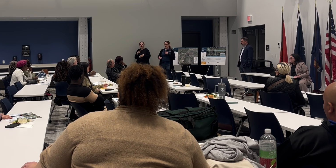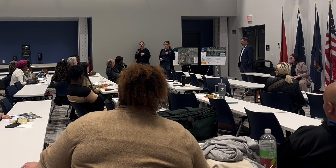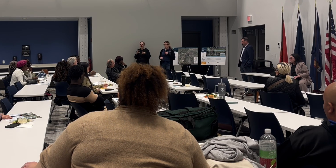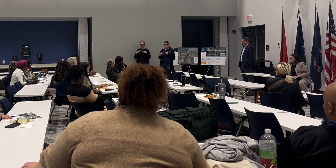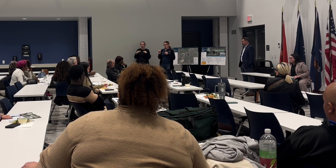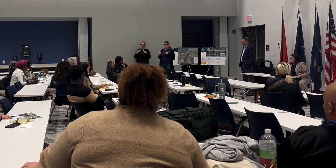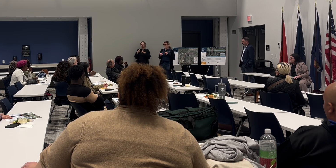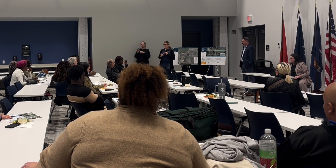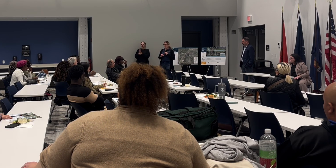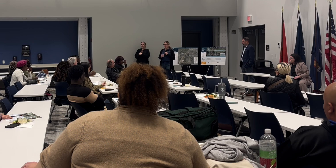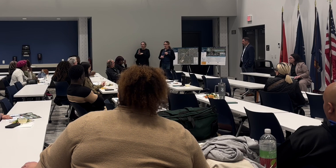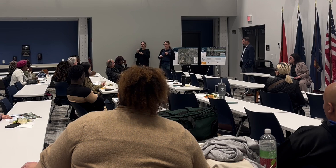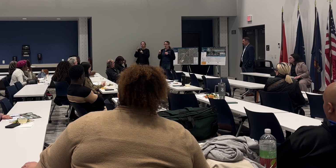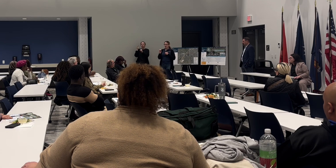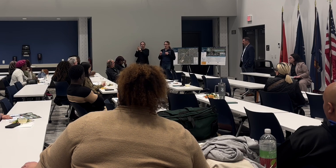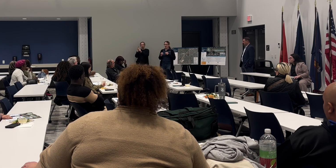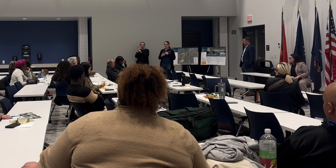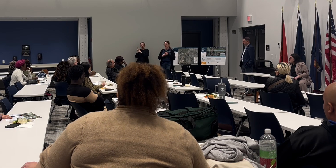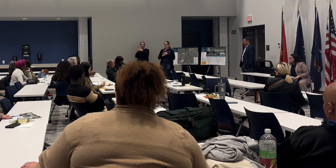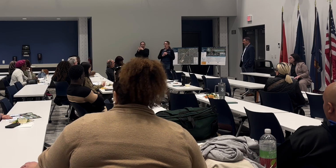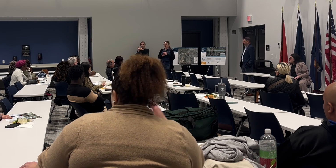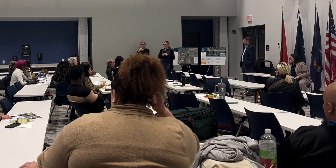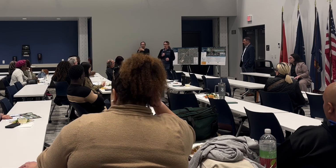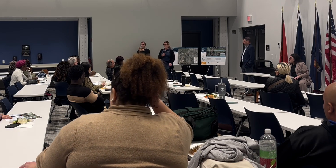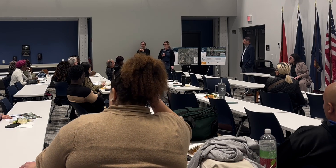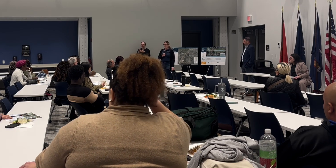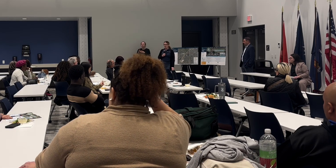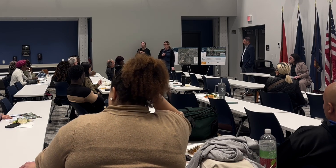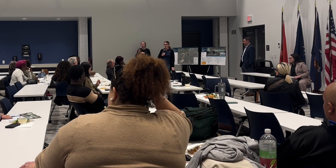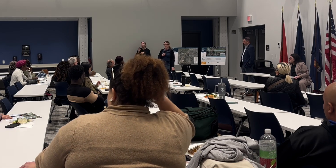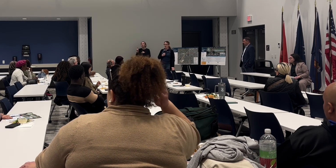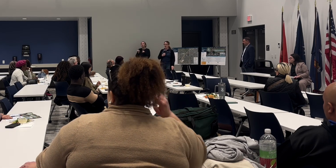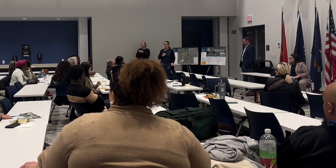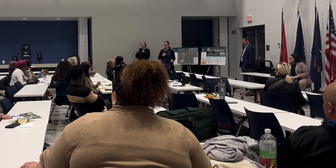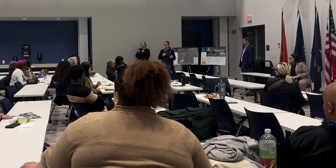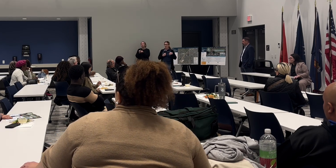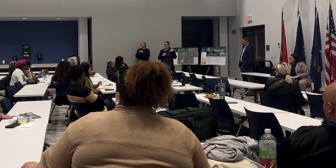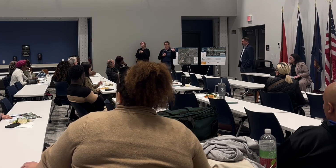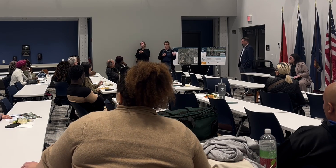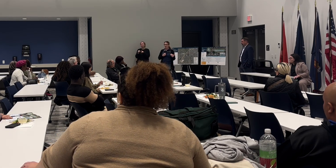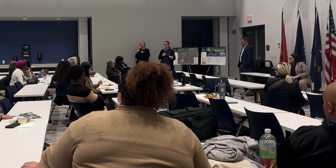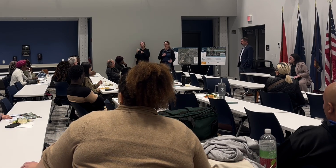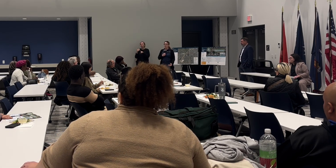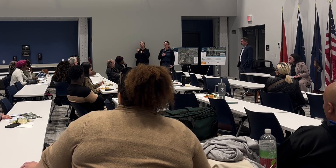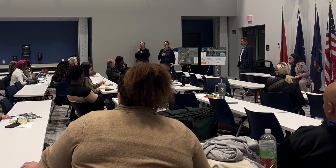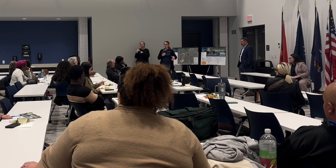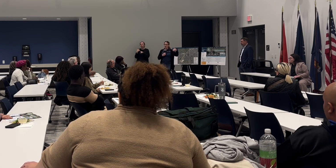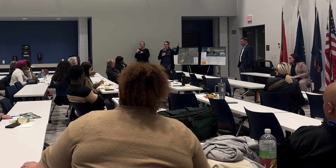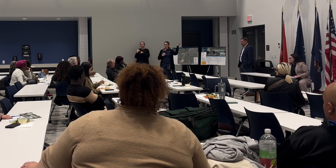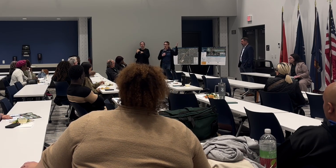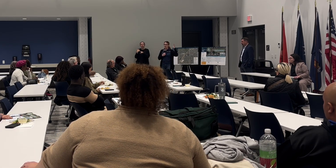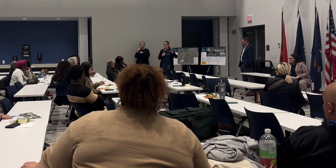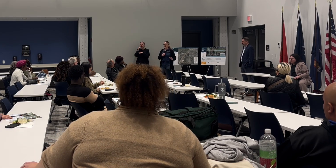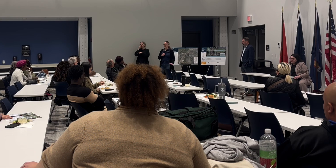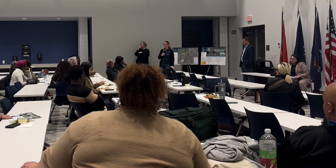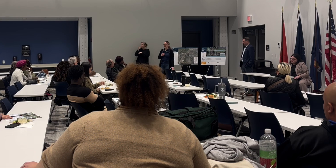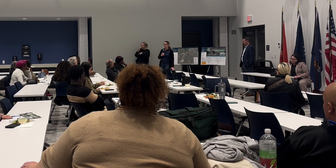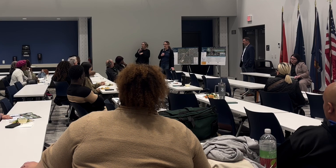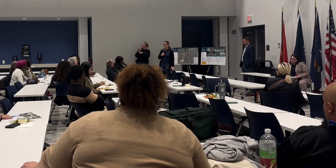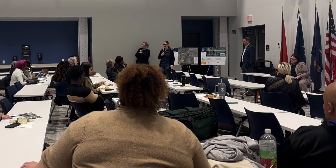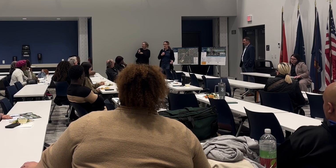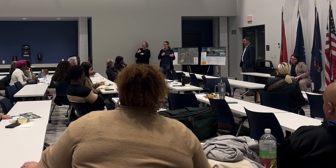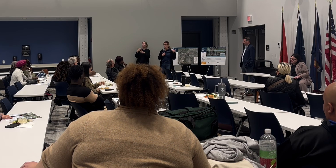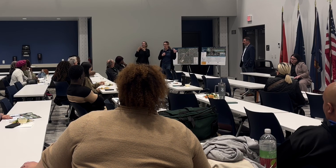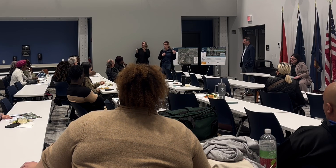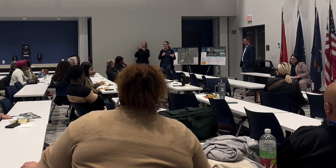goals associated with that. There is also, we are tomorrow actually having an